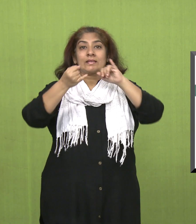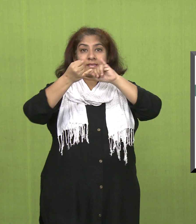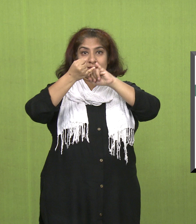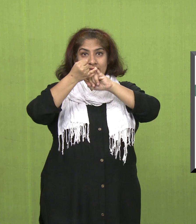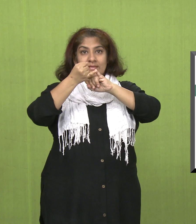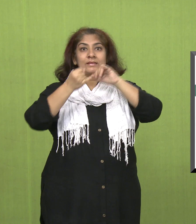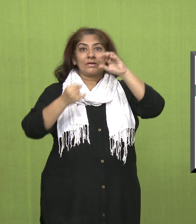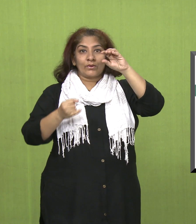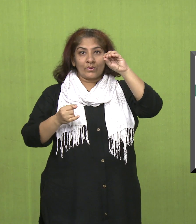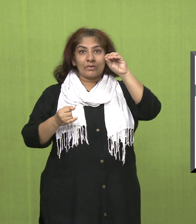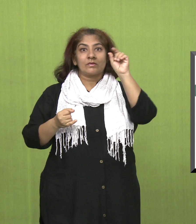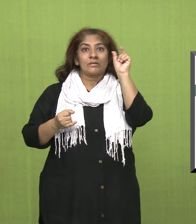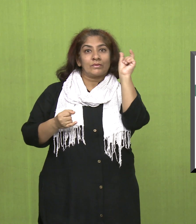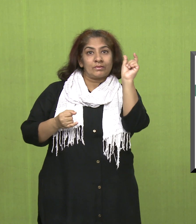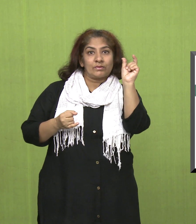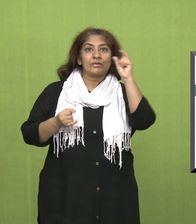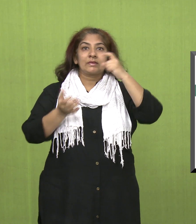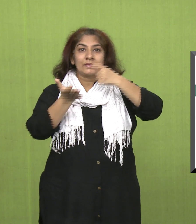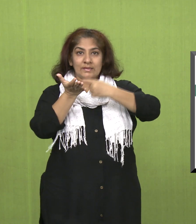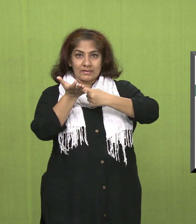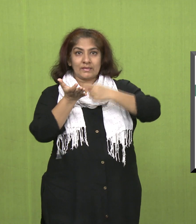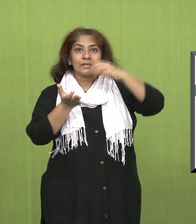What is the topic we are now going to discuss? That is